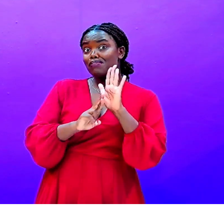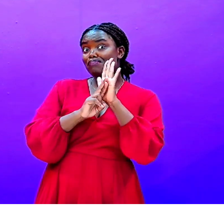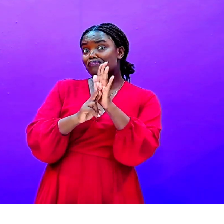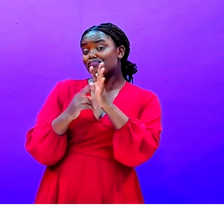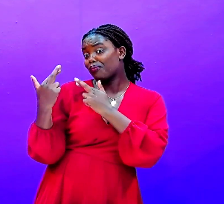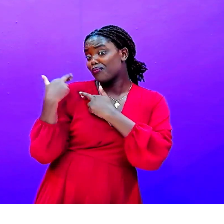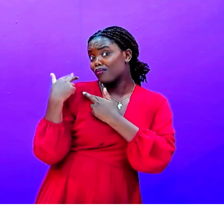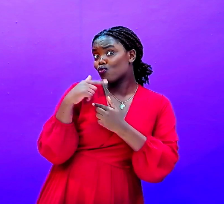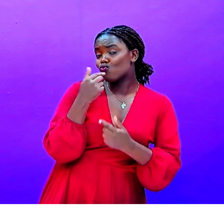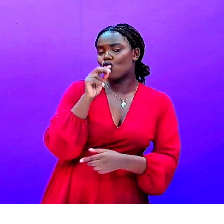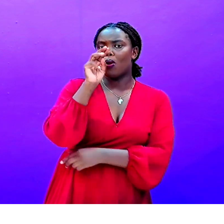spokesperson,